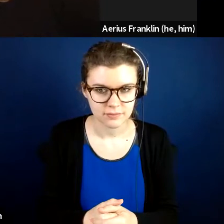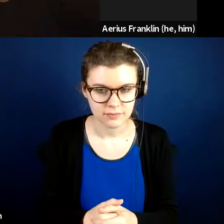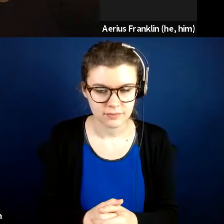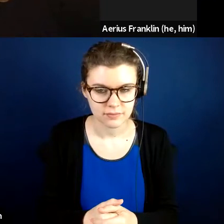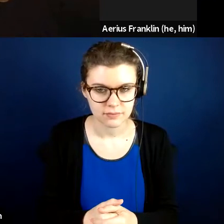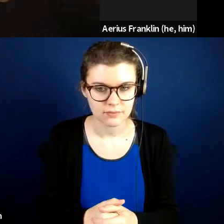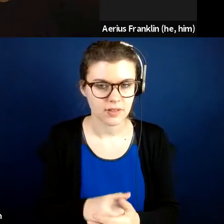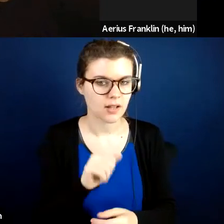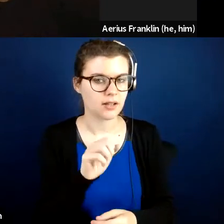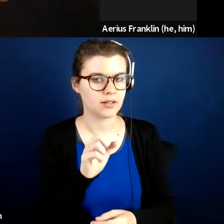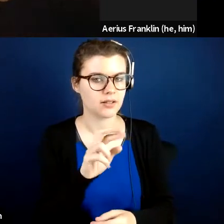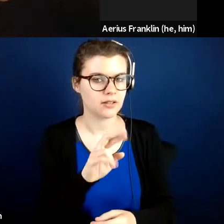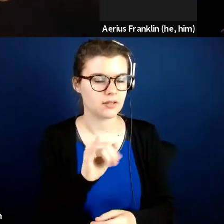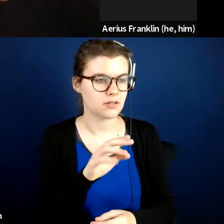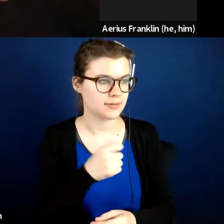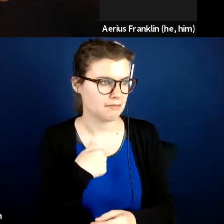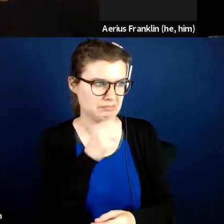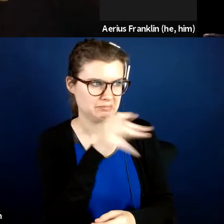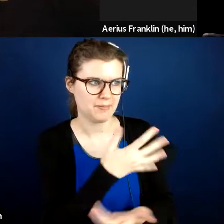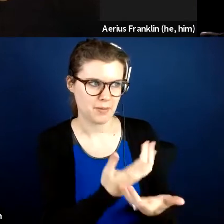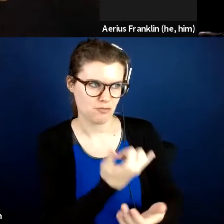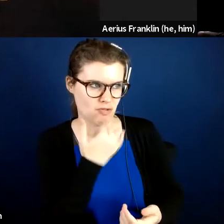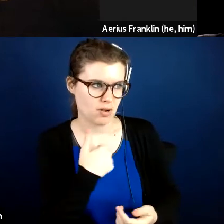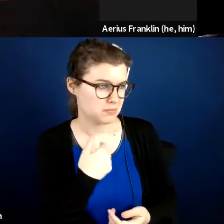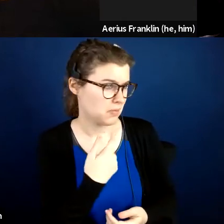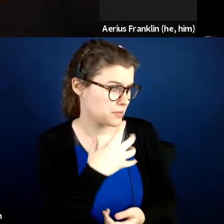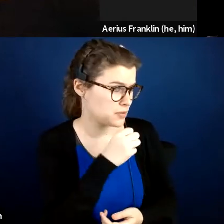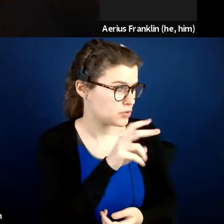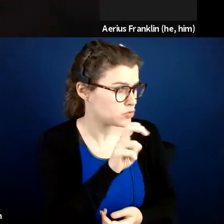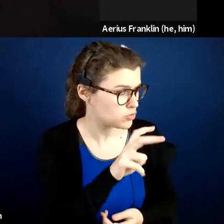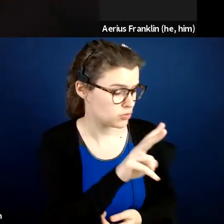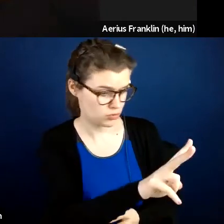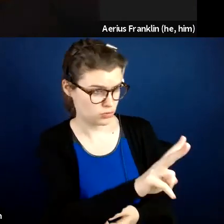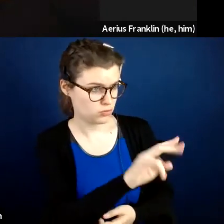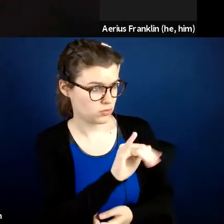I'm gonna just throw it out there. It's probably not correct. I'm gonna just say 2 inches.